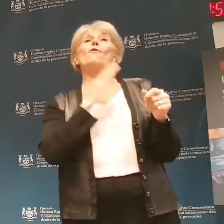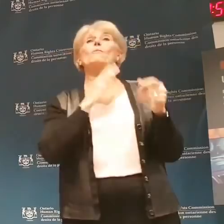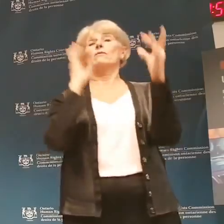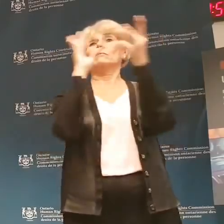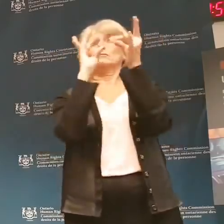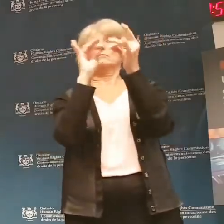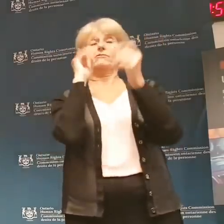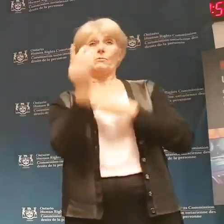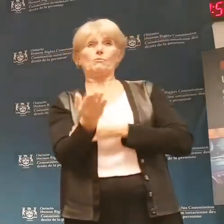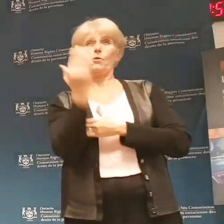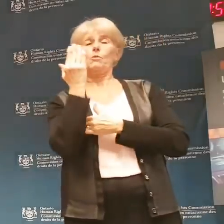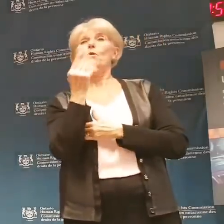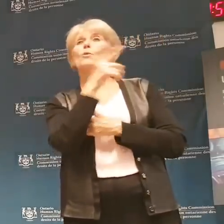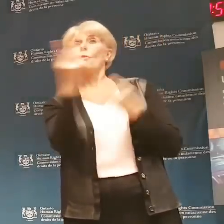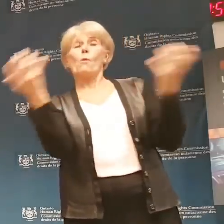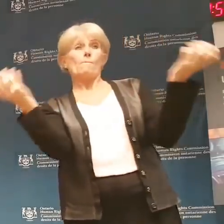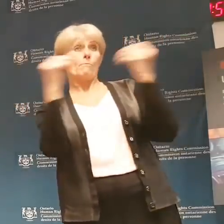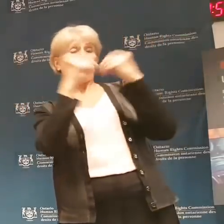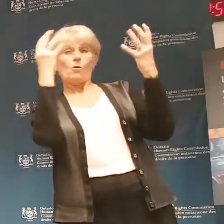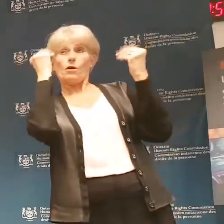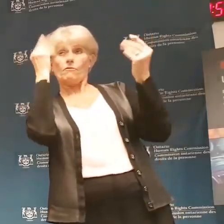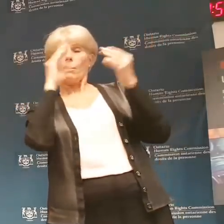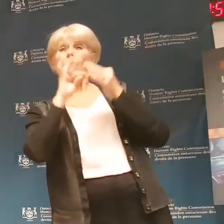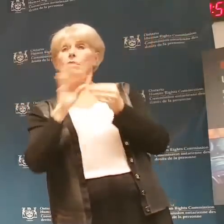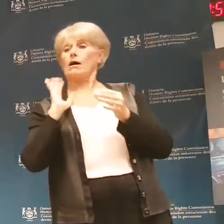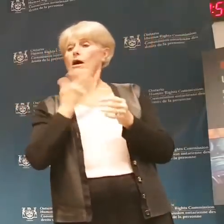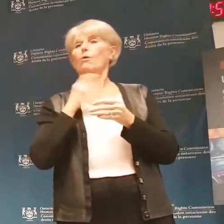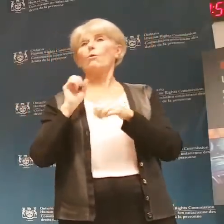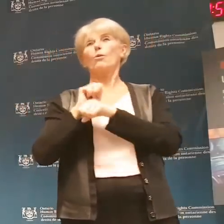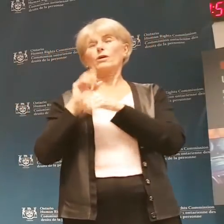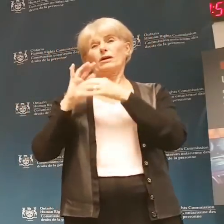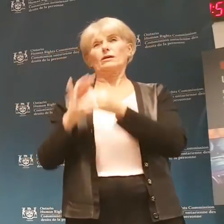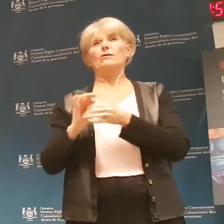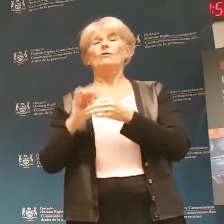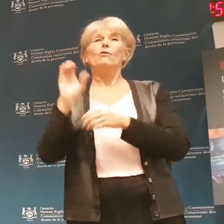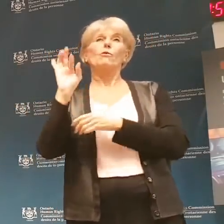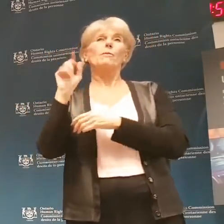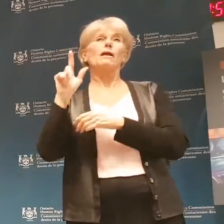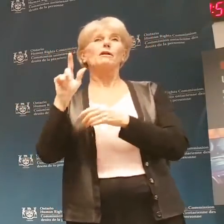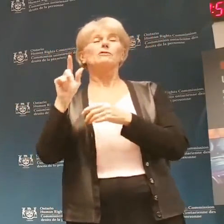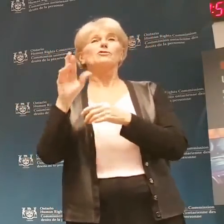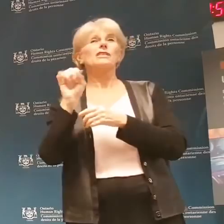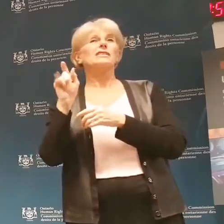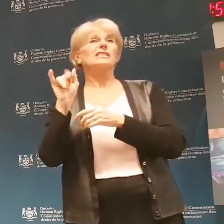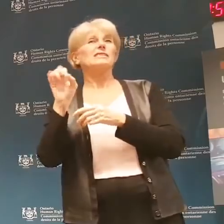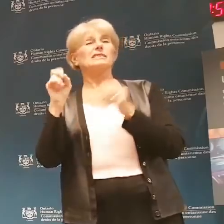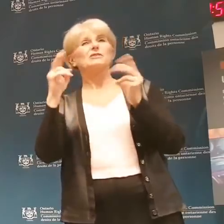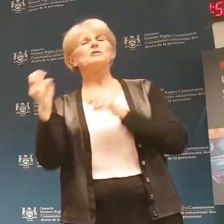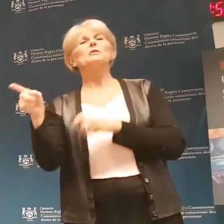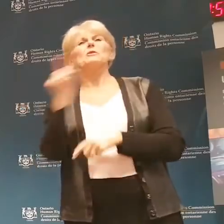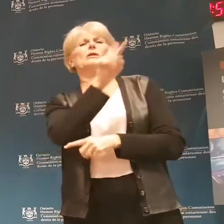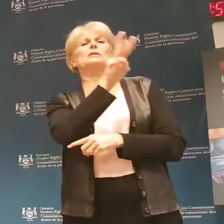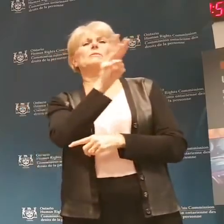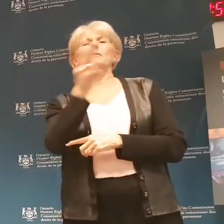this morning. If you'd like more information on our work on criminal justice issues, check out our website at